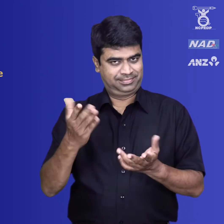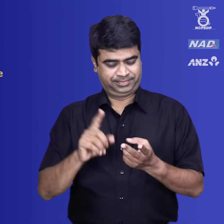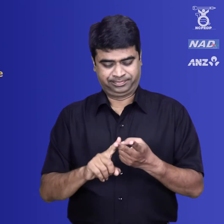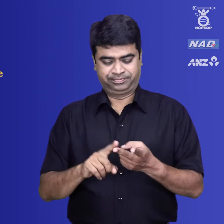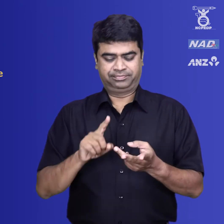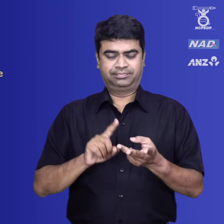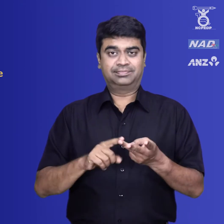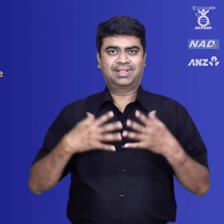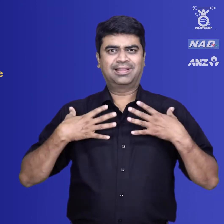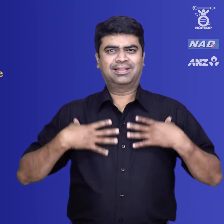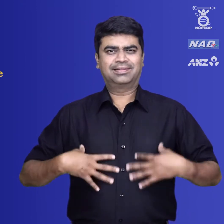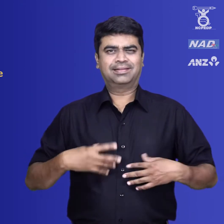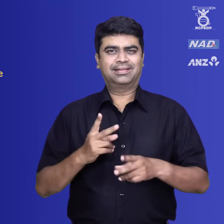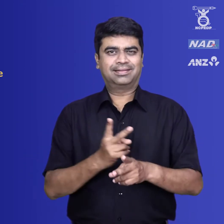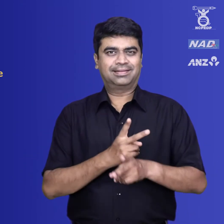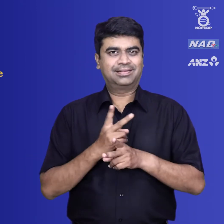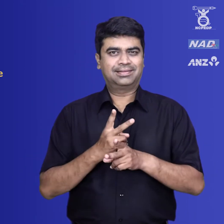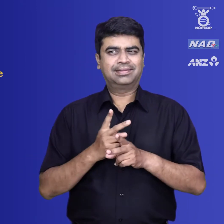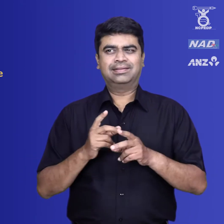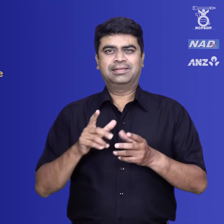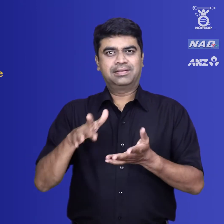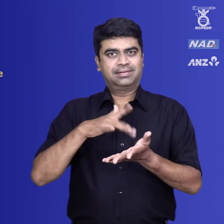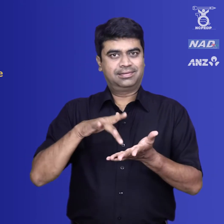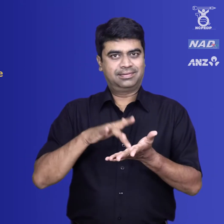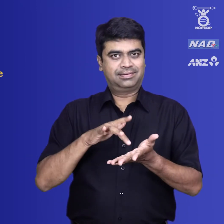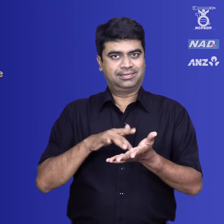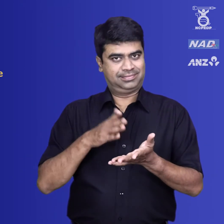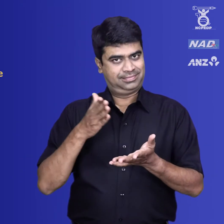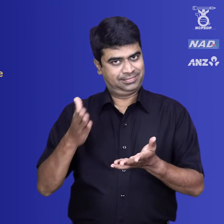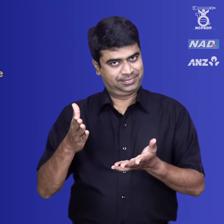level workers and Anganwadi workers.